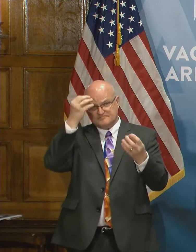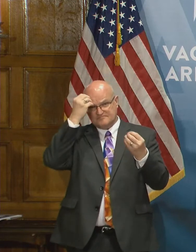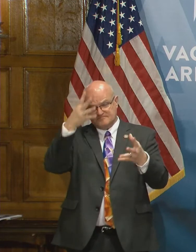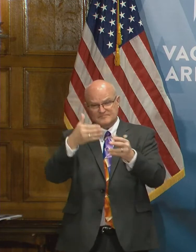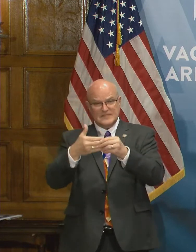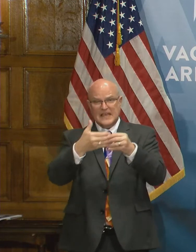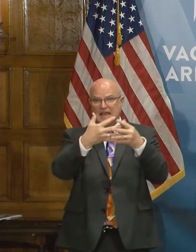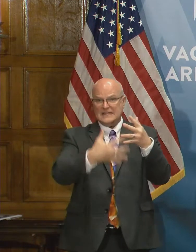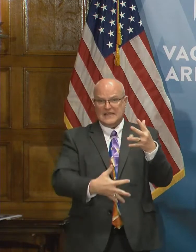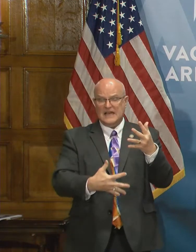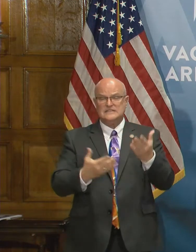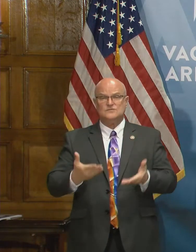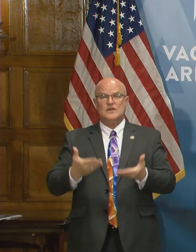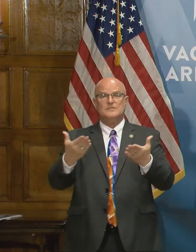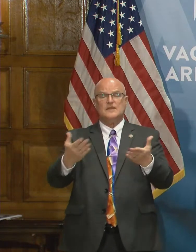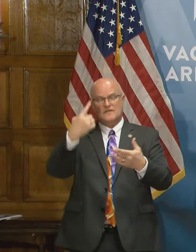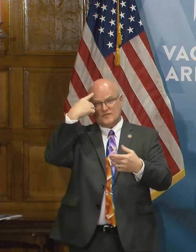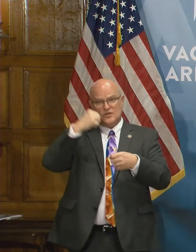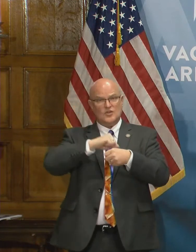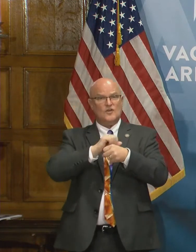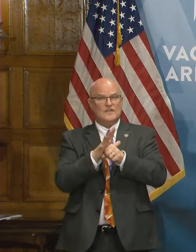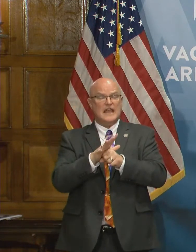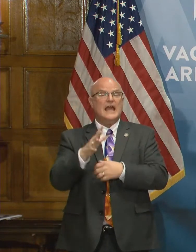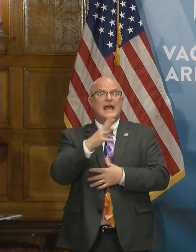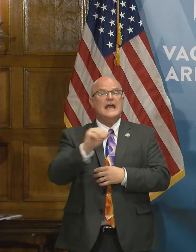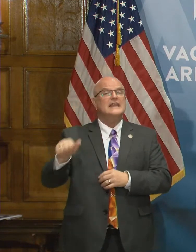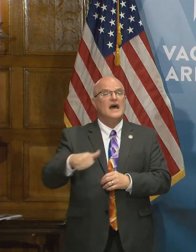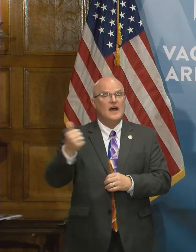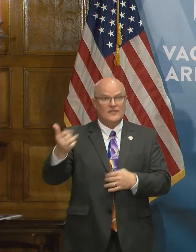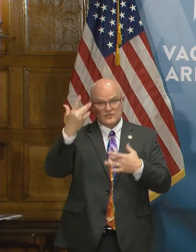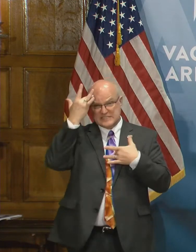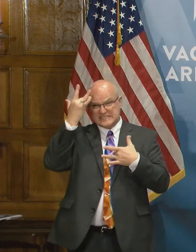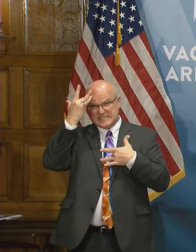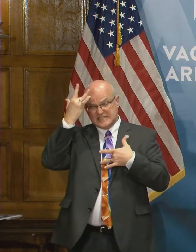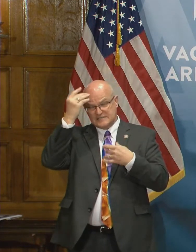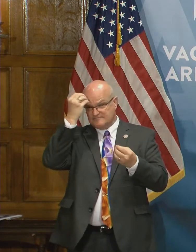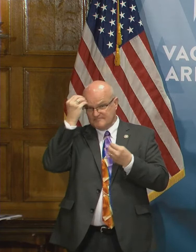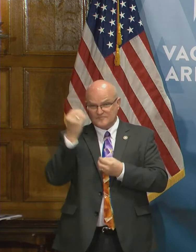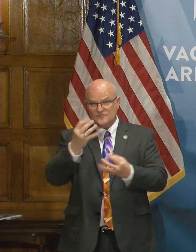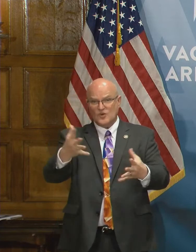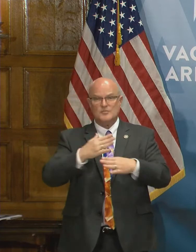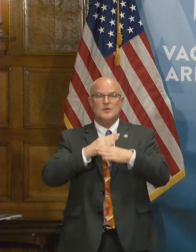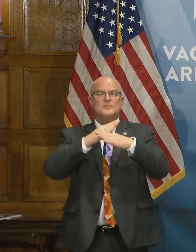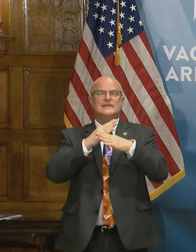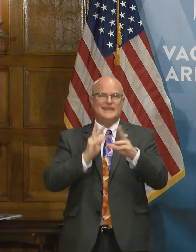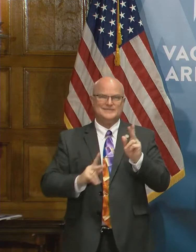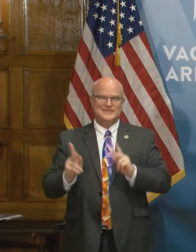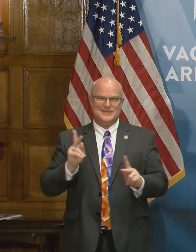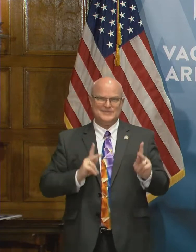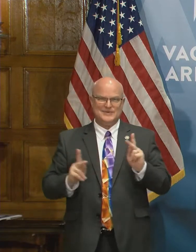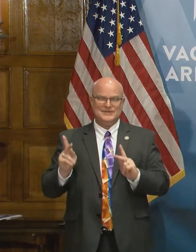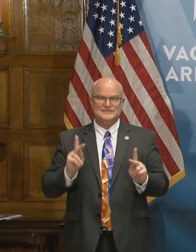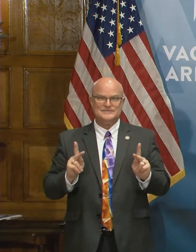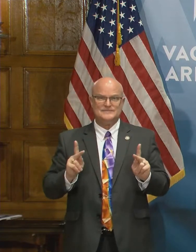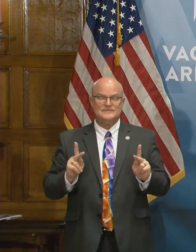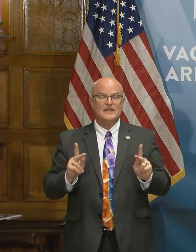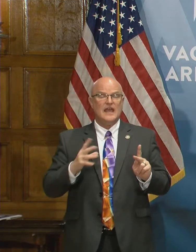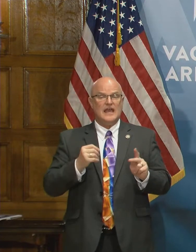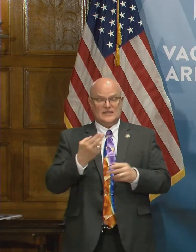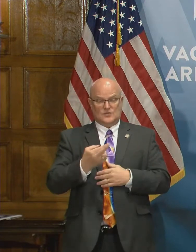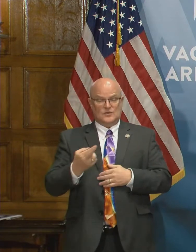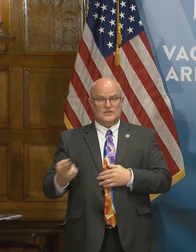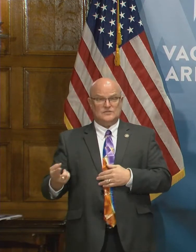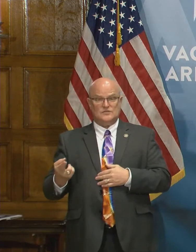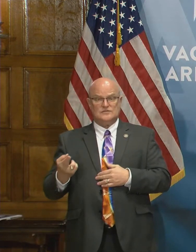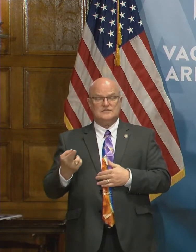and recommendations related to COVID-19 and other diseases to inform and protect individuals. As knowledge and resources